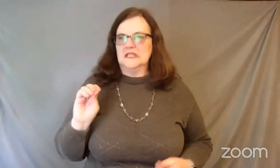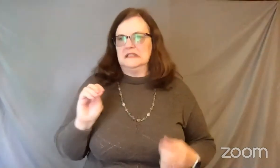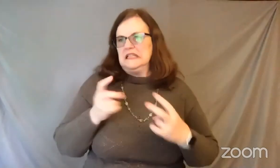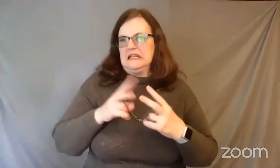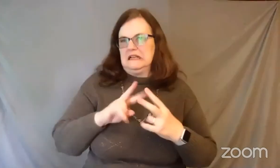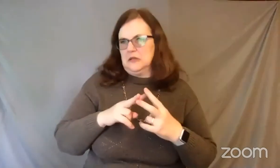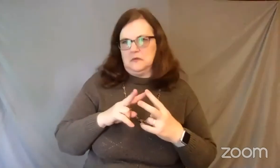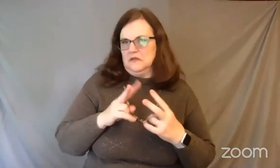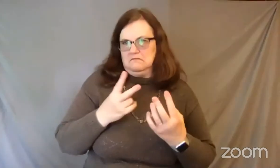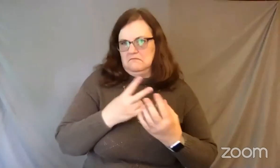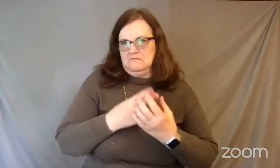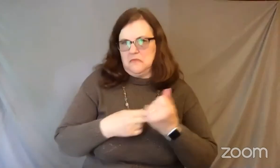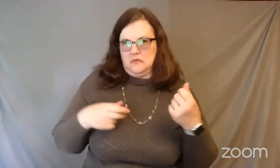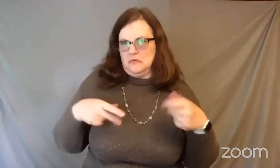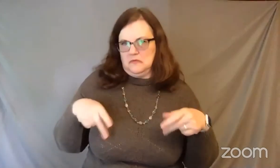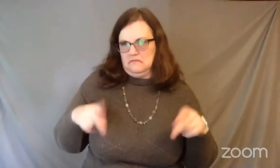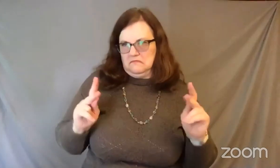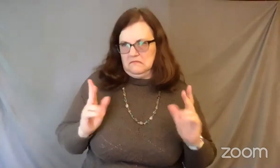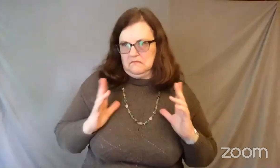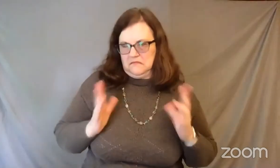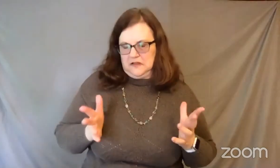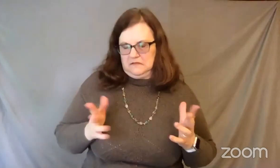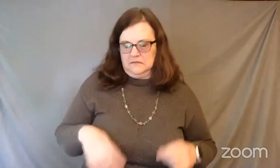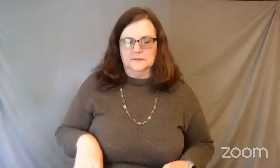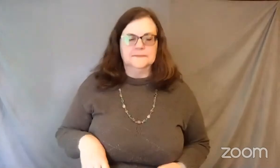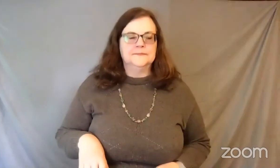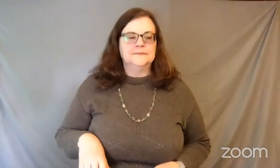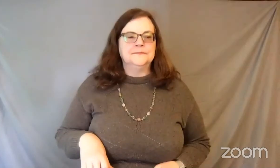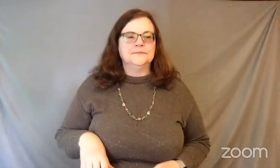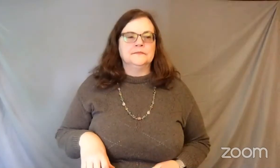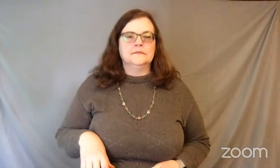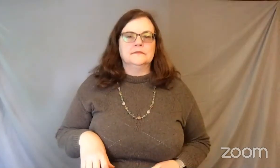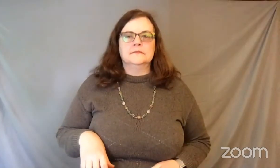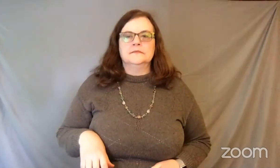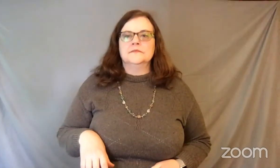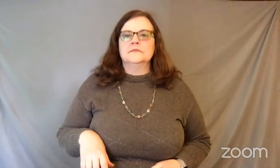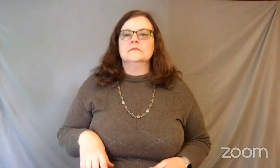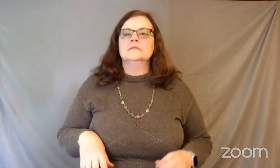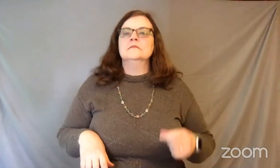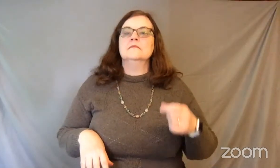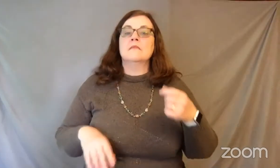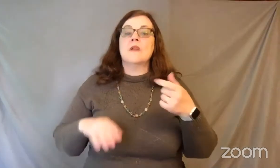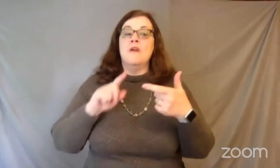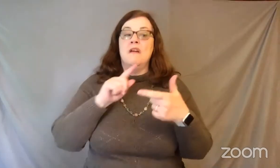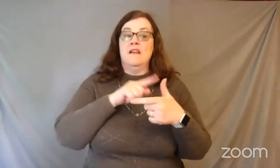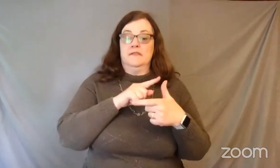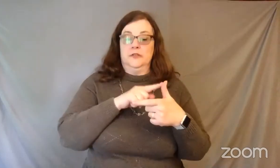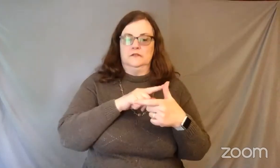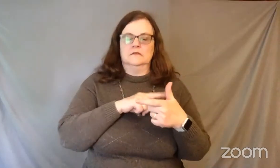It's also possible to give an answer to the same question with the typical subject, verb, object, word order. Either are